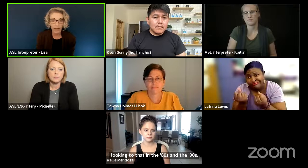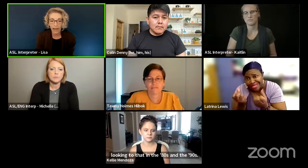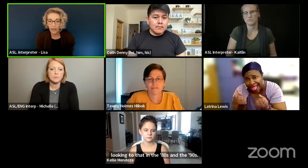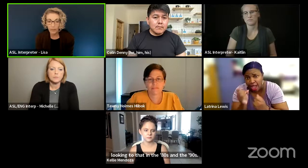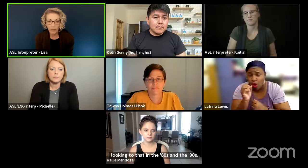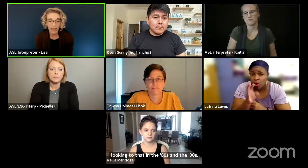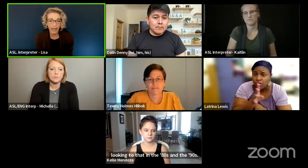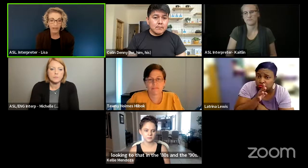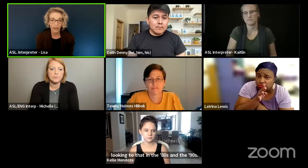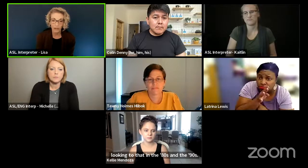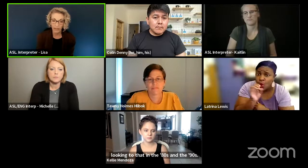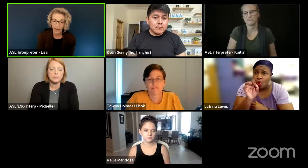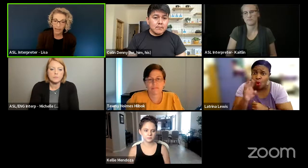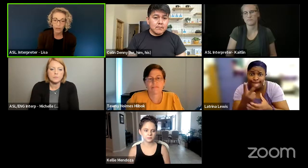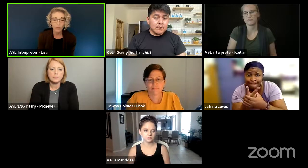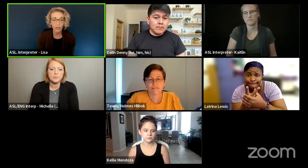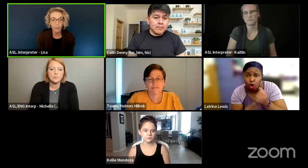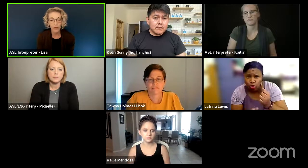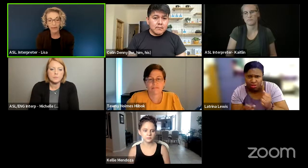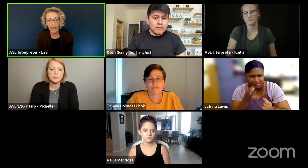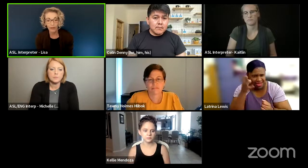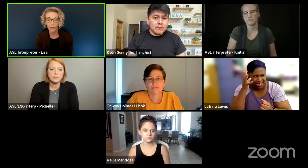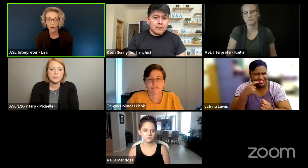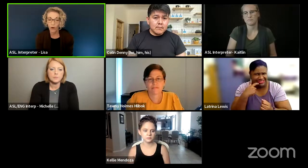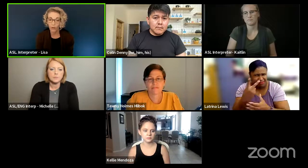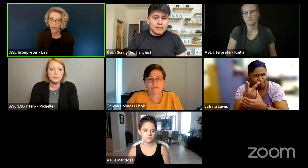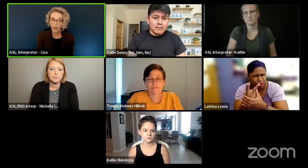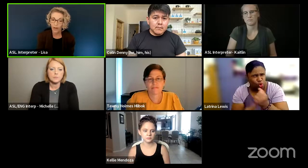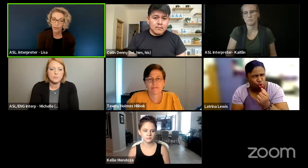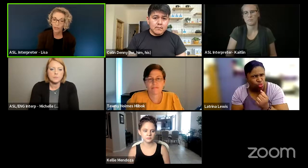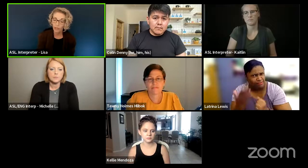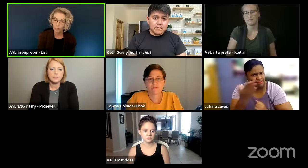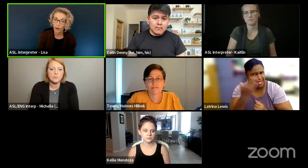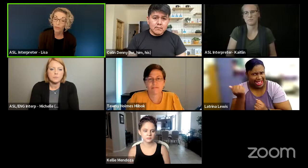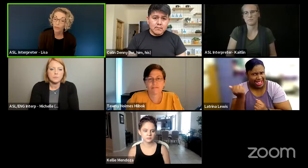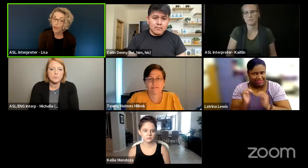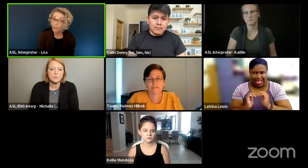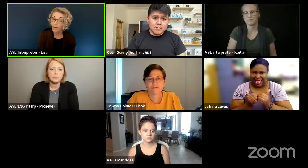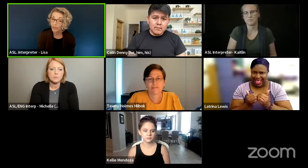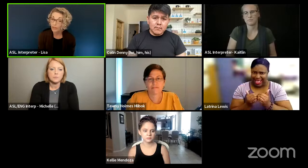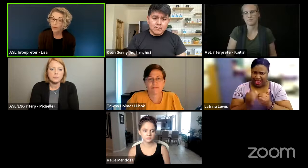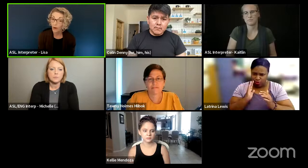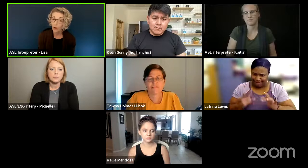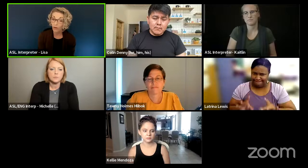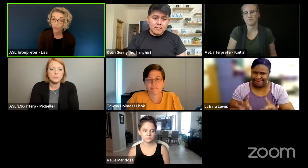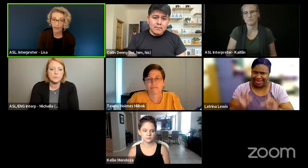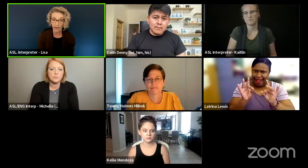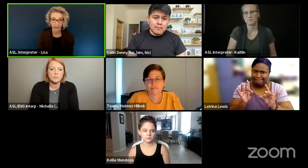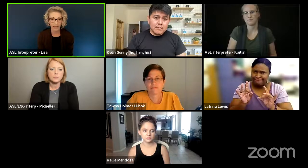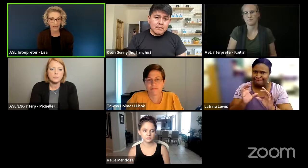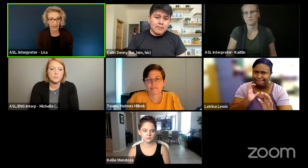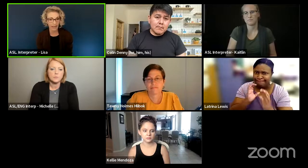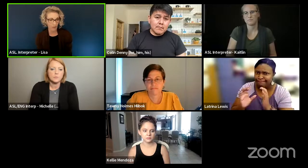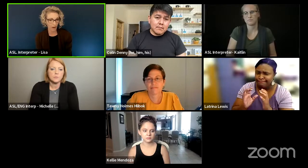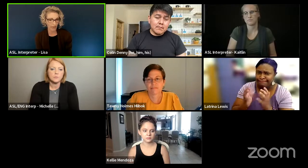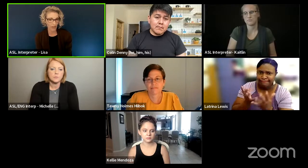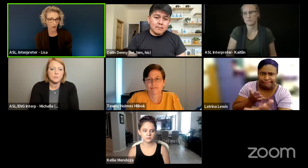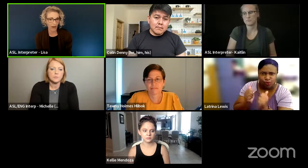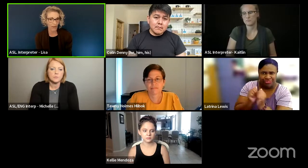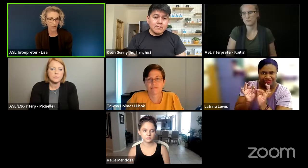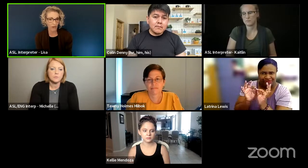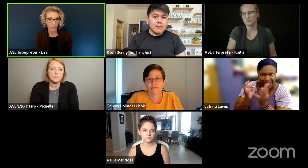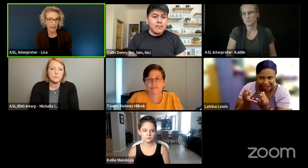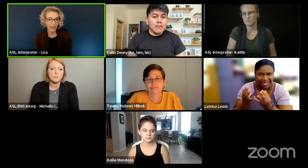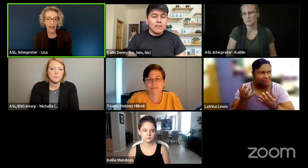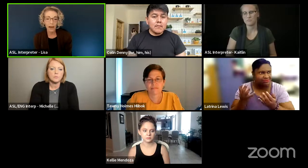talking about how to communicate, sign language or spoken language, or whether or not we should do both. And my parents said both because they wanted to